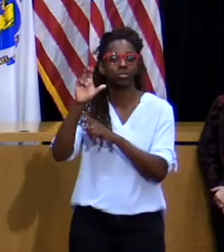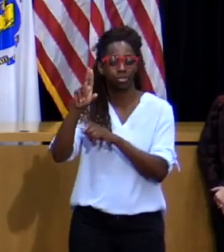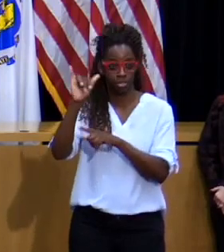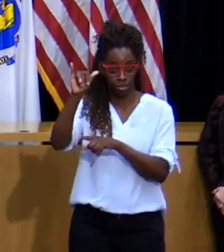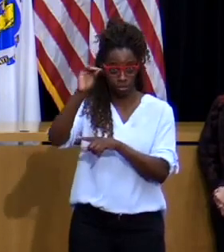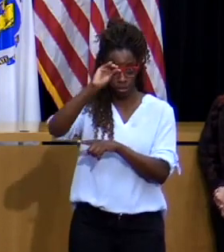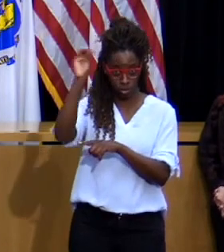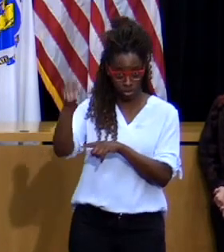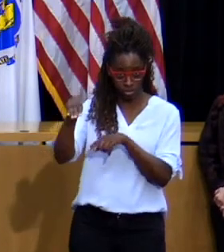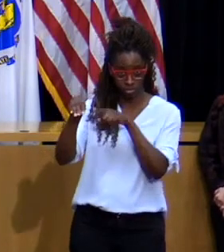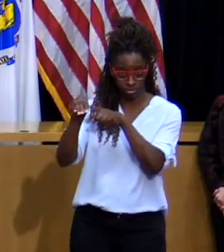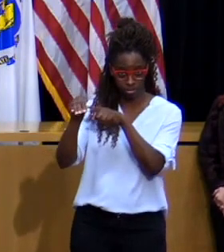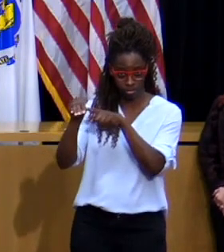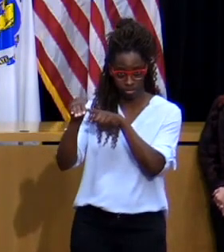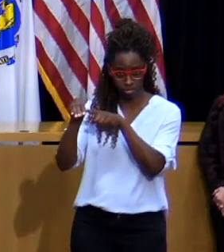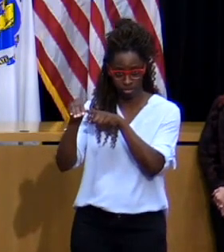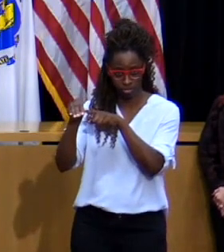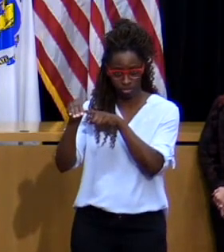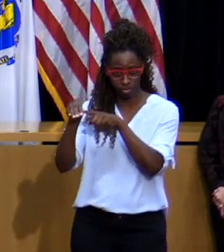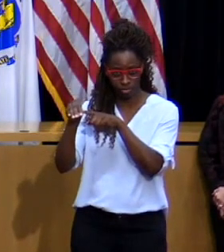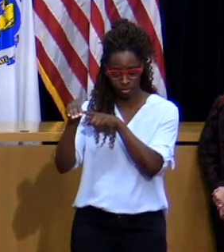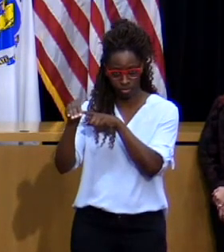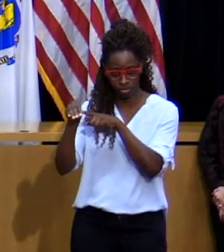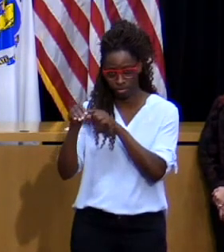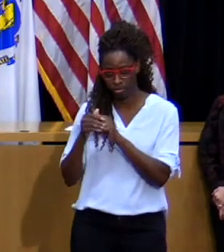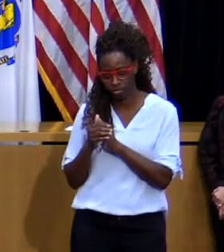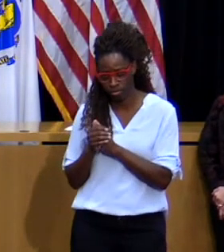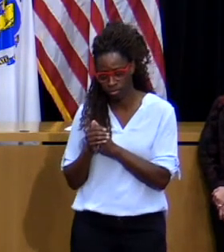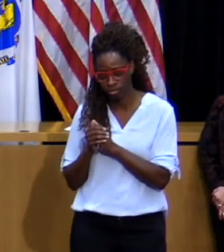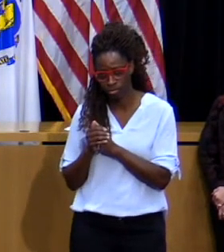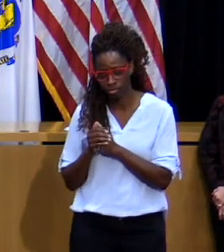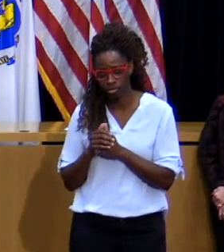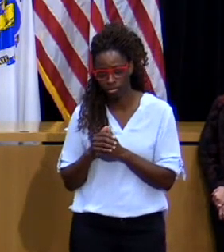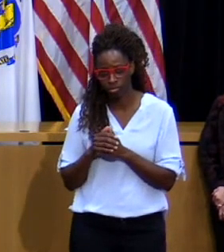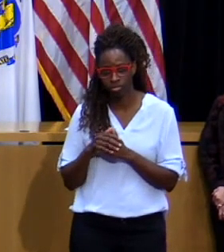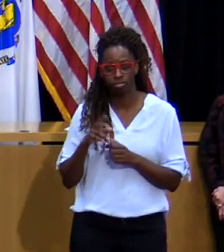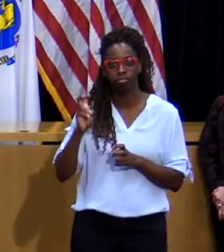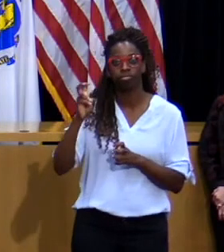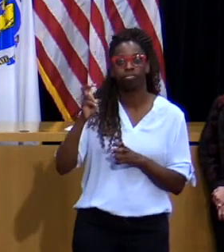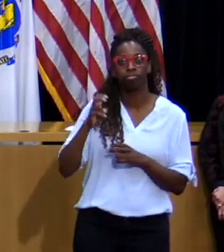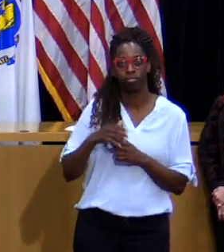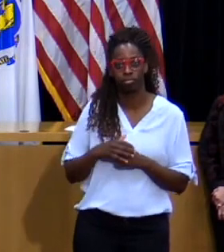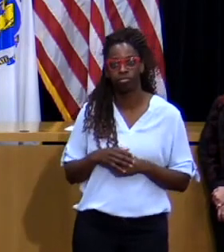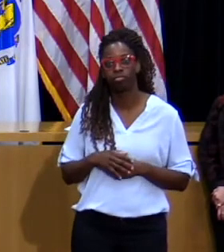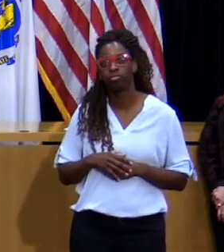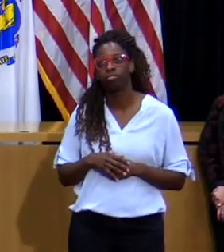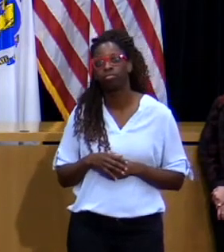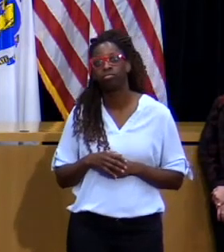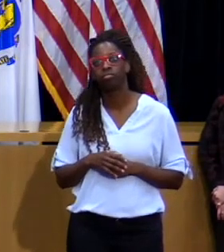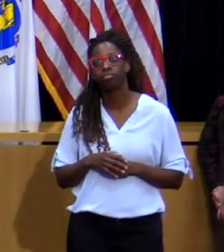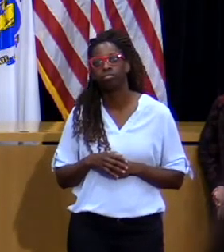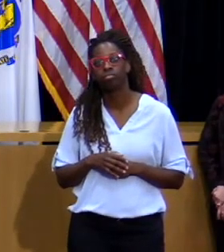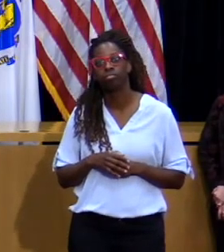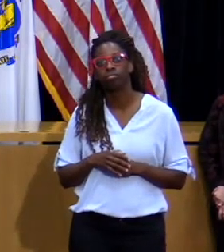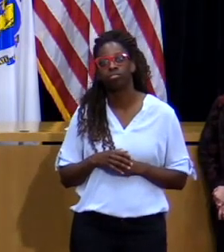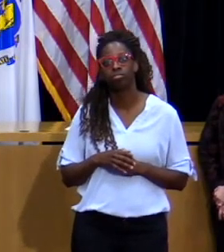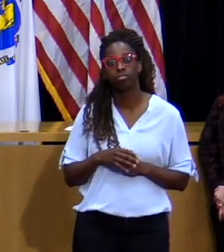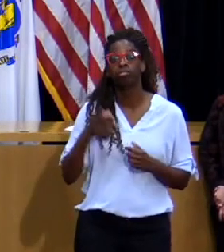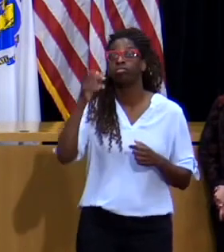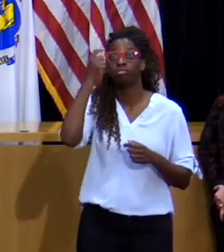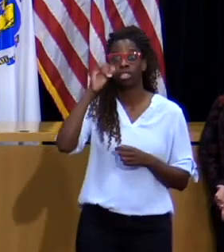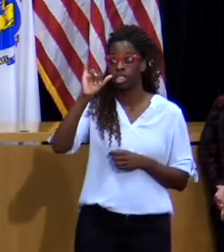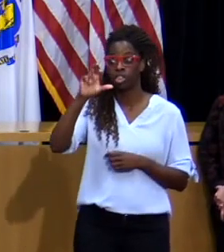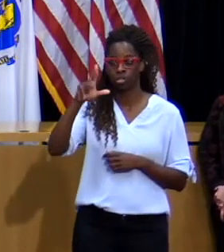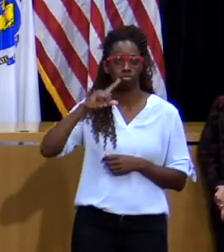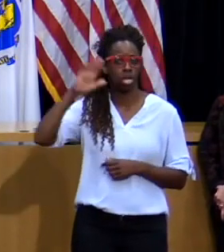percentages as a percent of the people they're actually serving in hospitals generally as they saw in the spring, and that the length of stay in the ICU